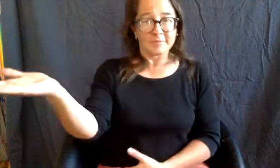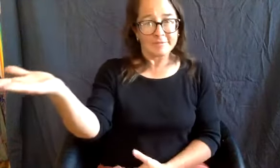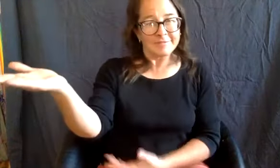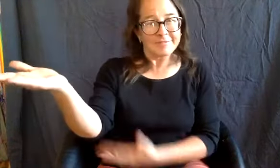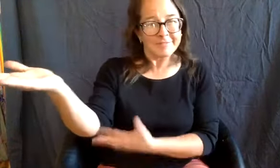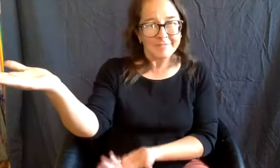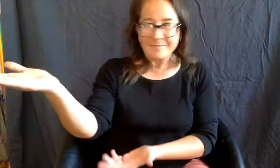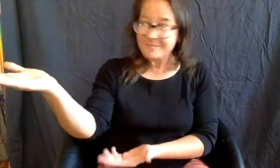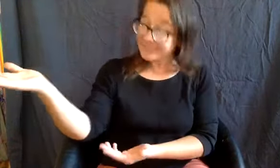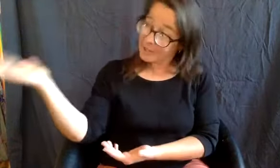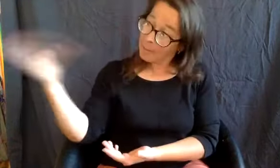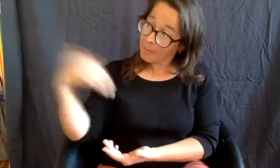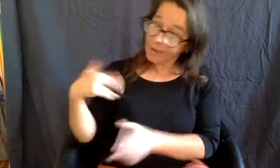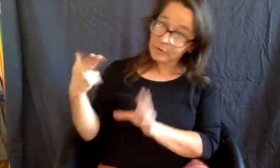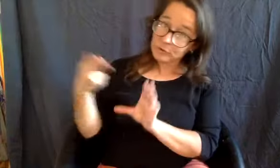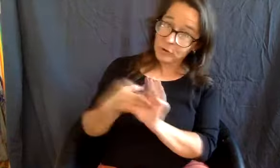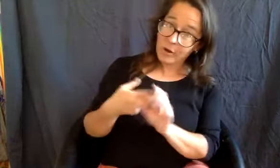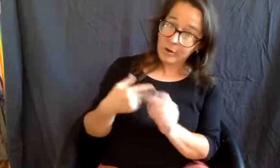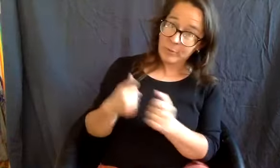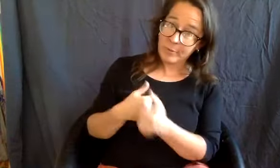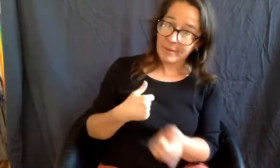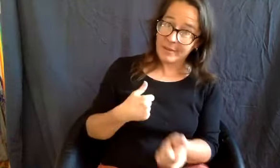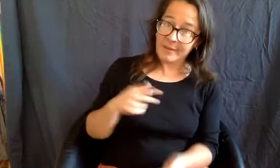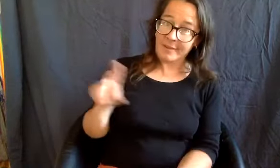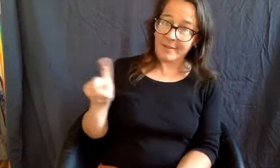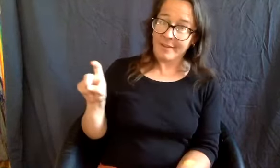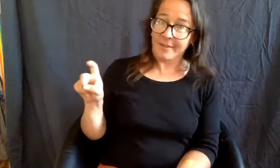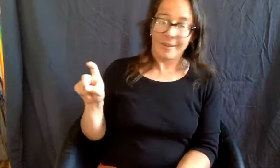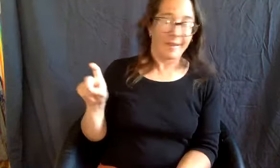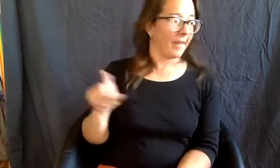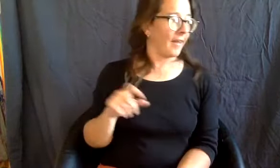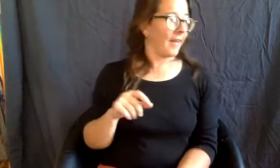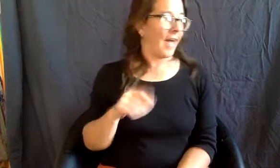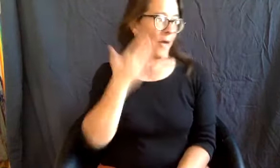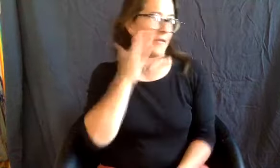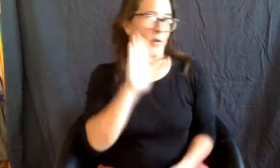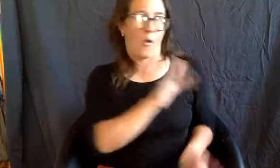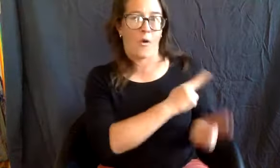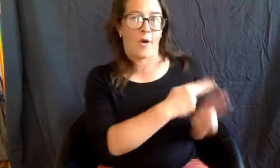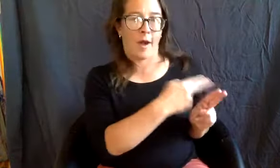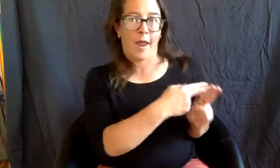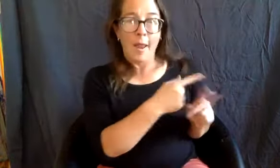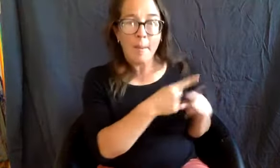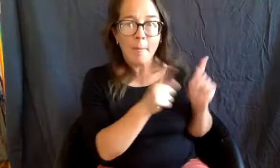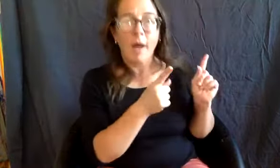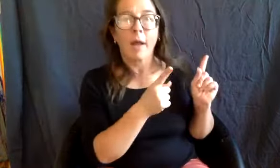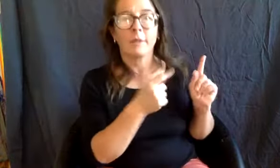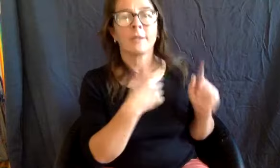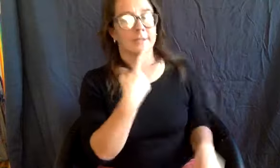up to me and she says, "Hey, is this where the AA meeting is?" And I pointed, I said, "Yeah, it's right over there."